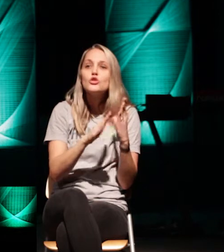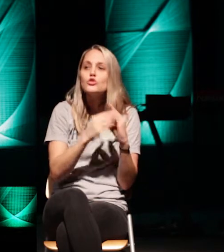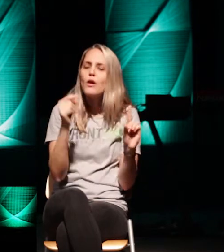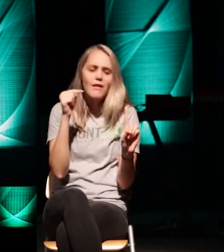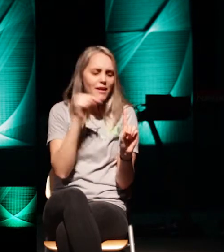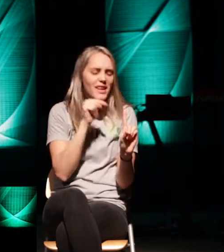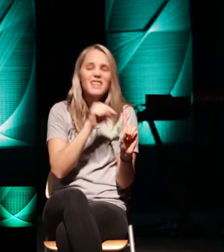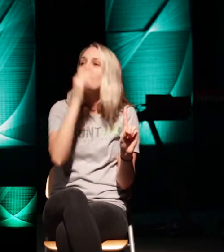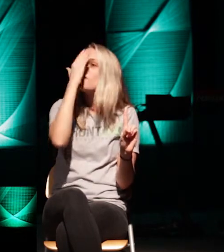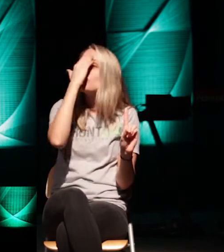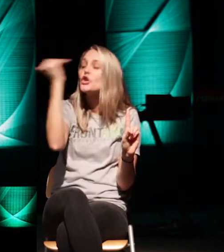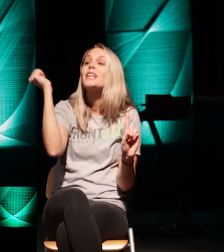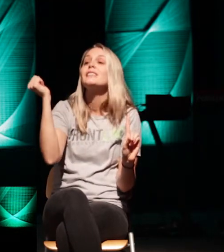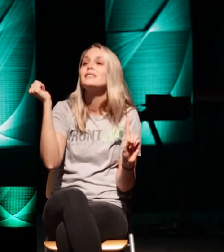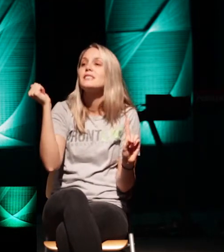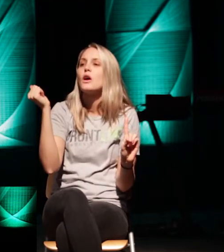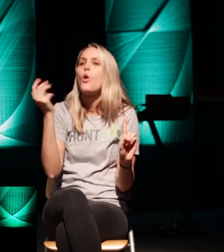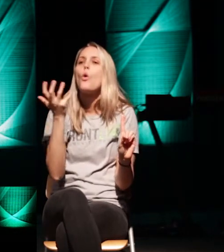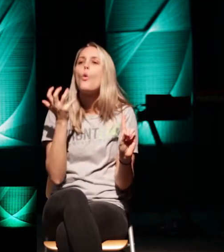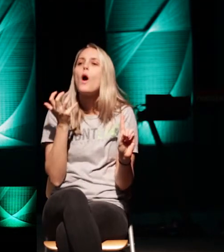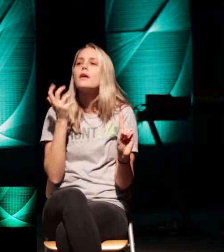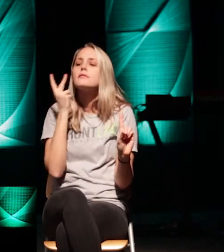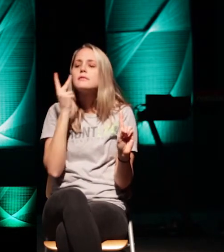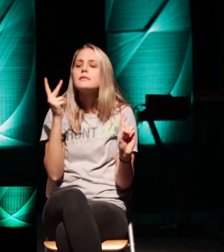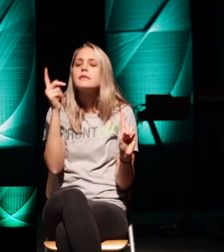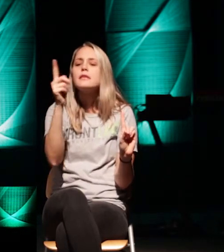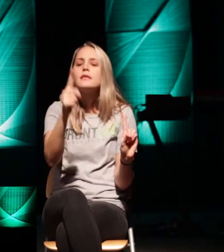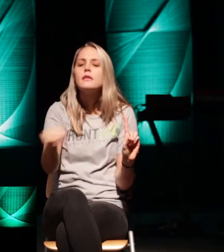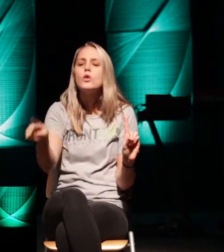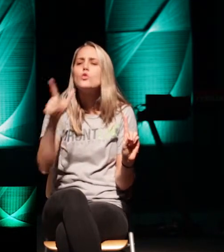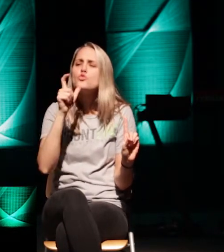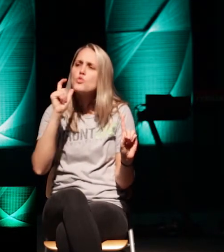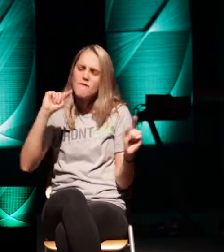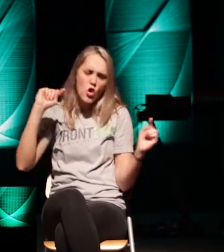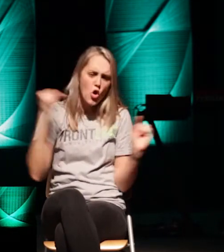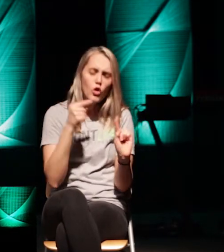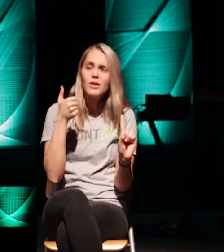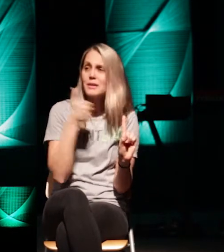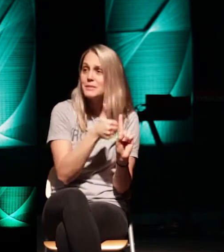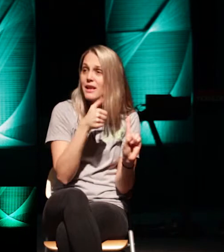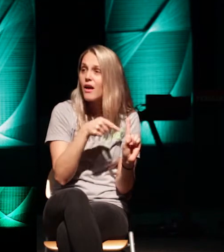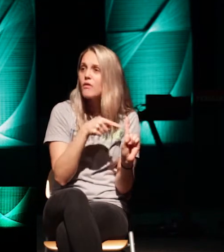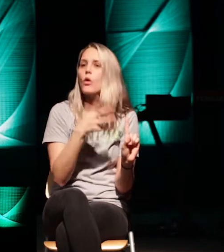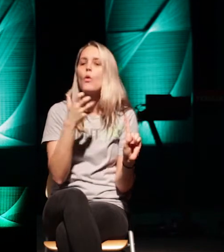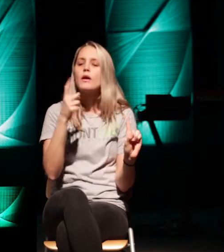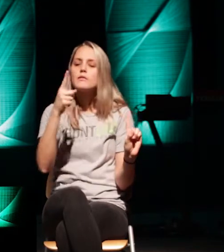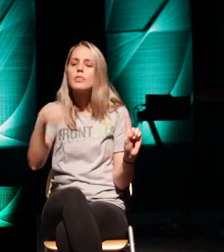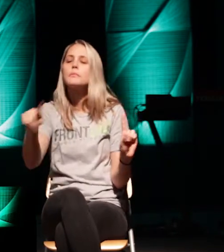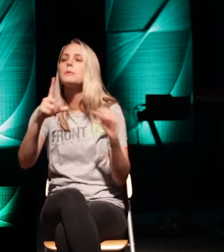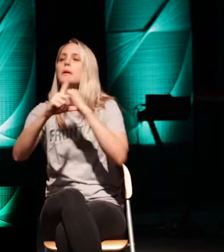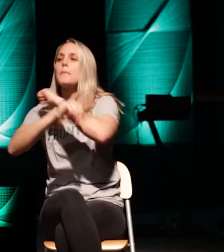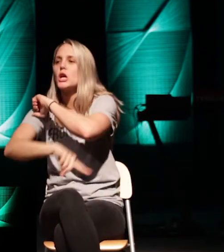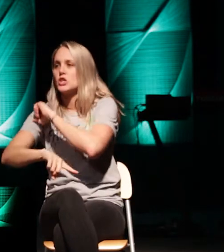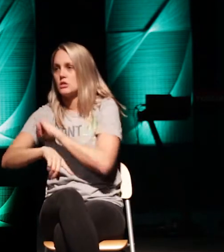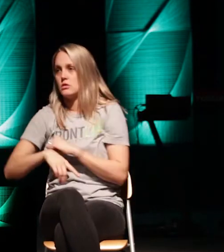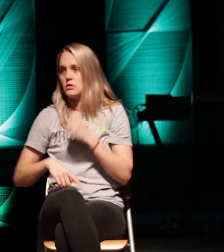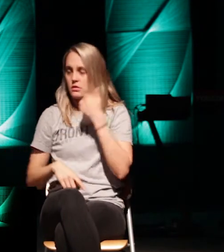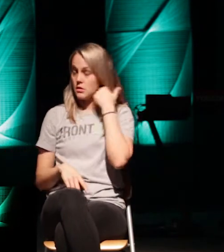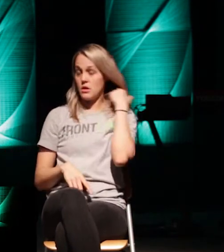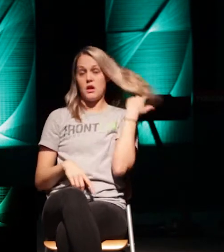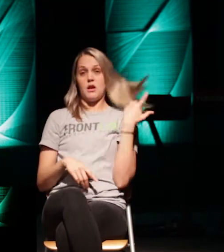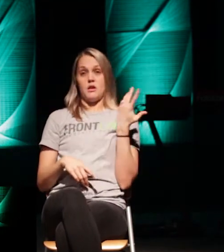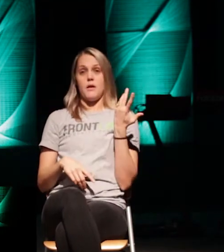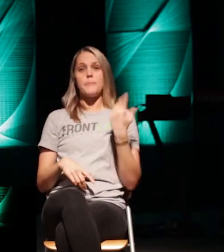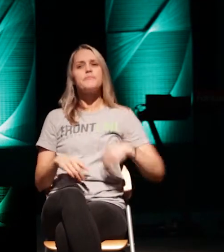forgets it and just wants to see those who have hurt him in the past be punished for it. How often